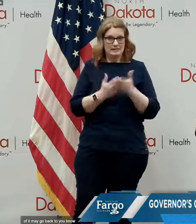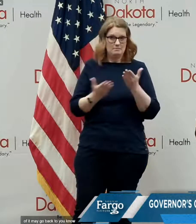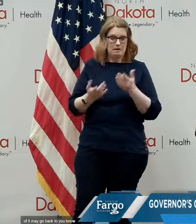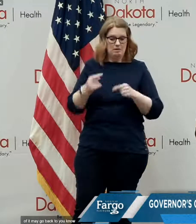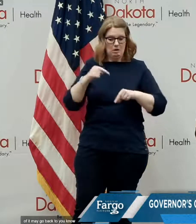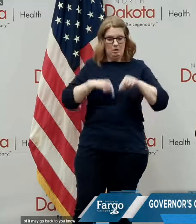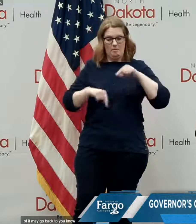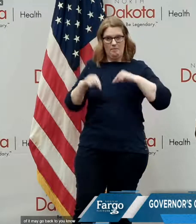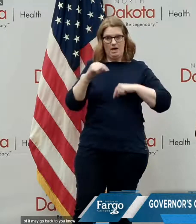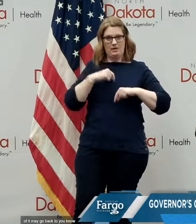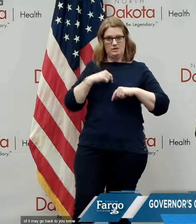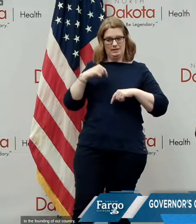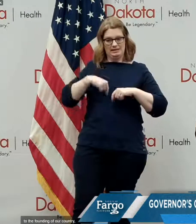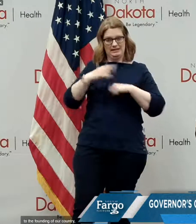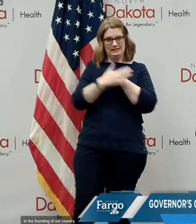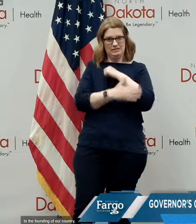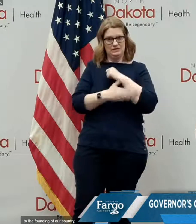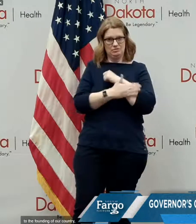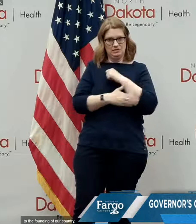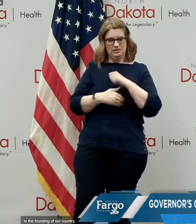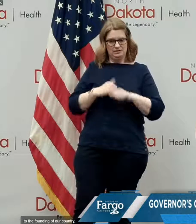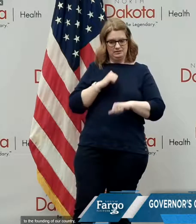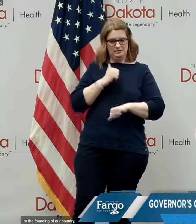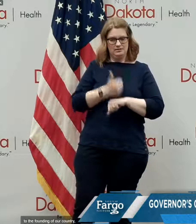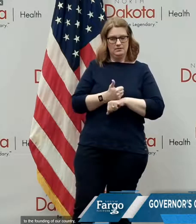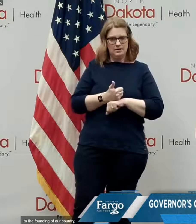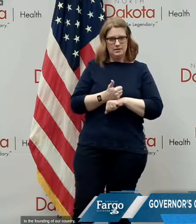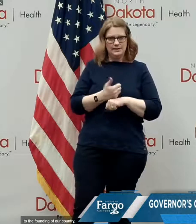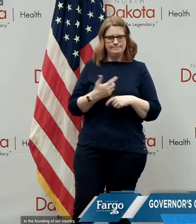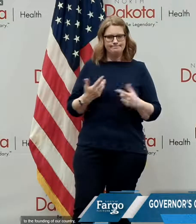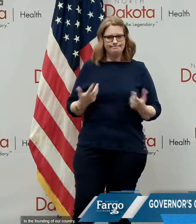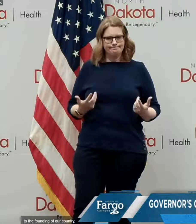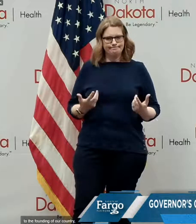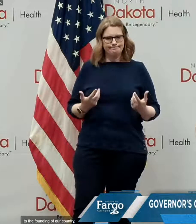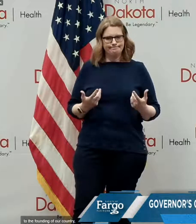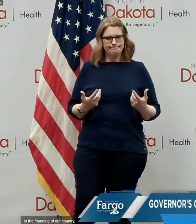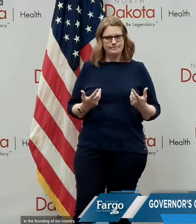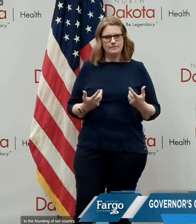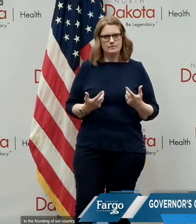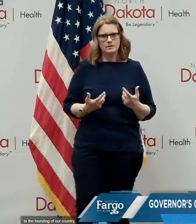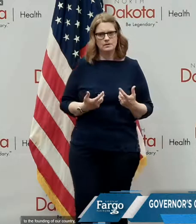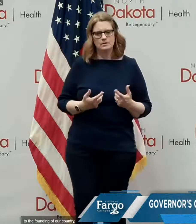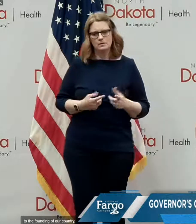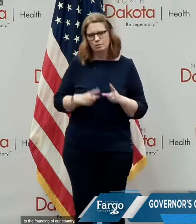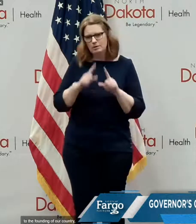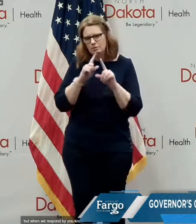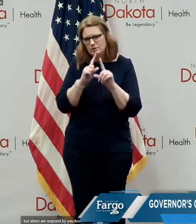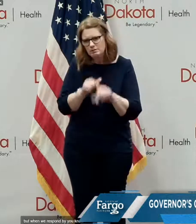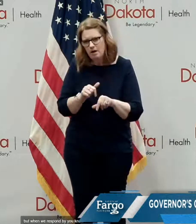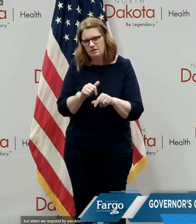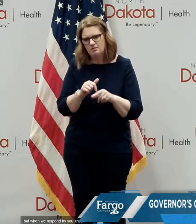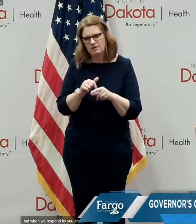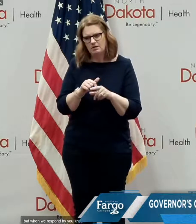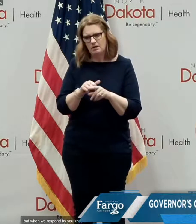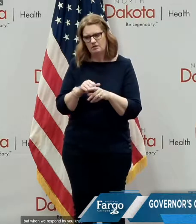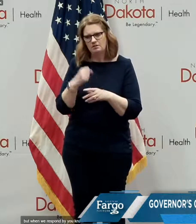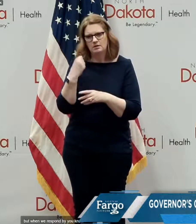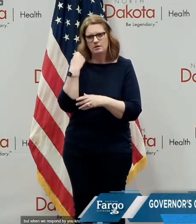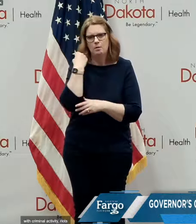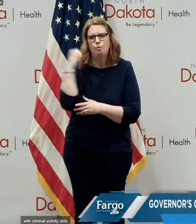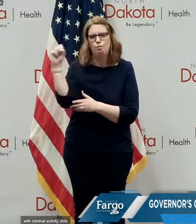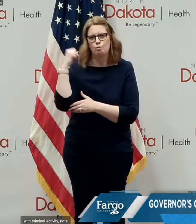But when we respond by, with criminal activity, riots and